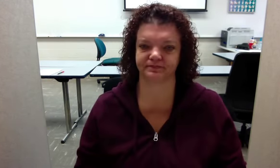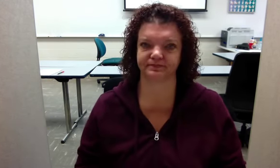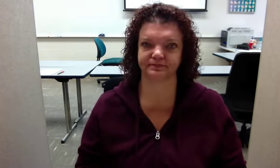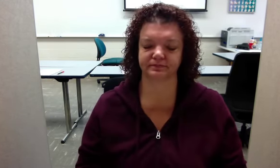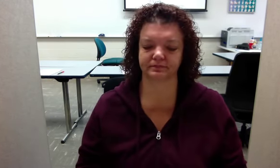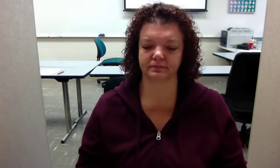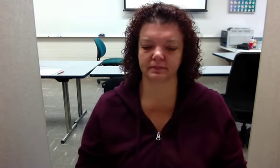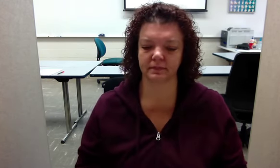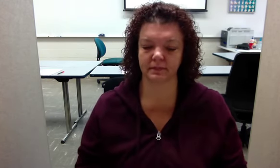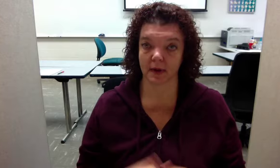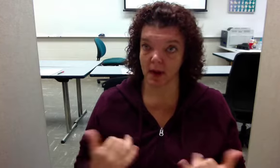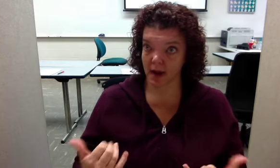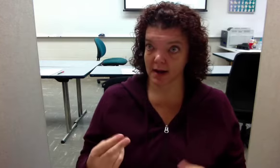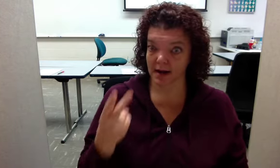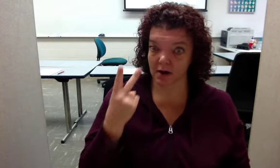graph.